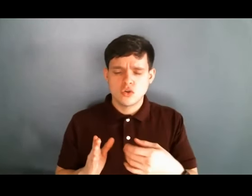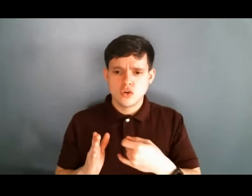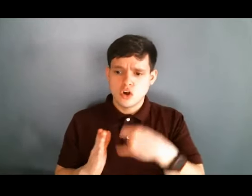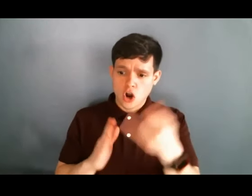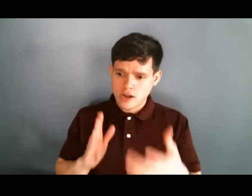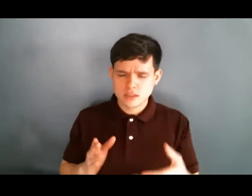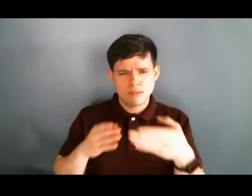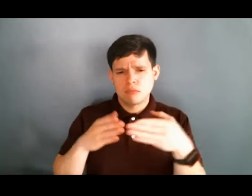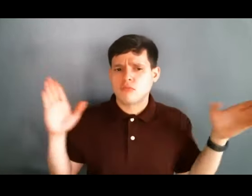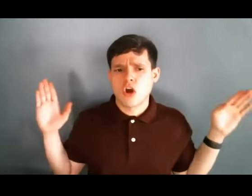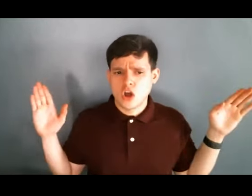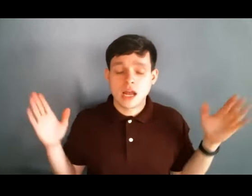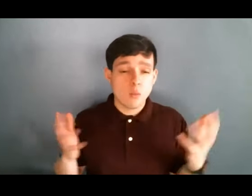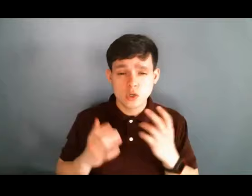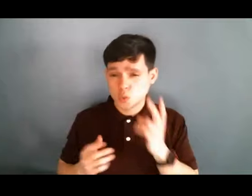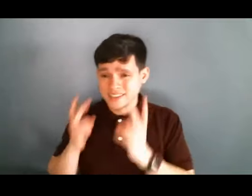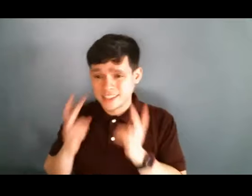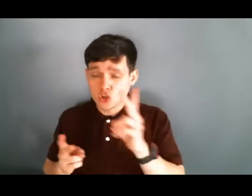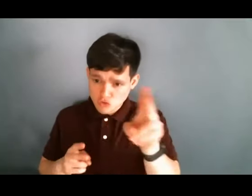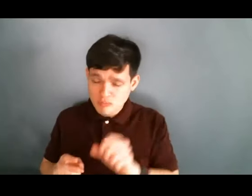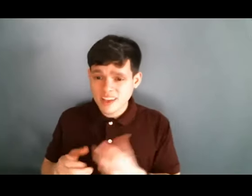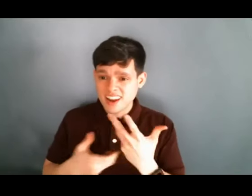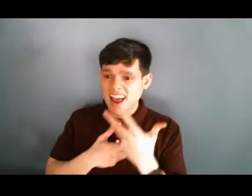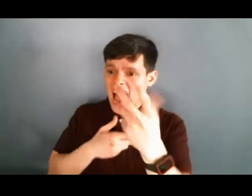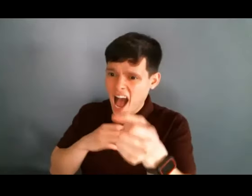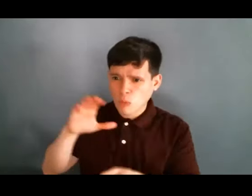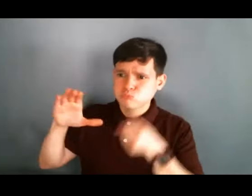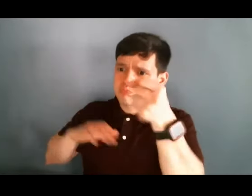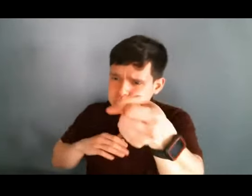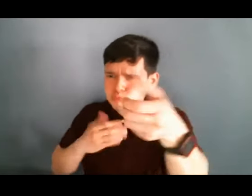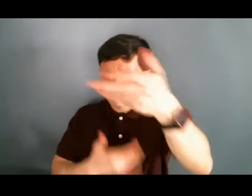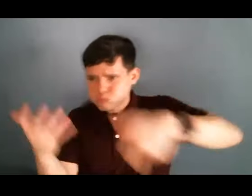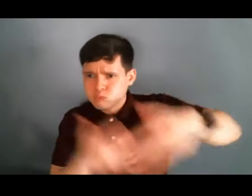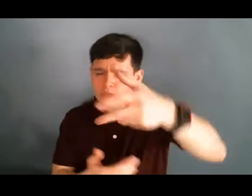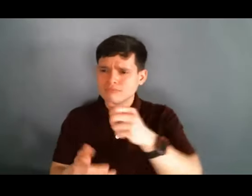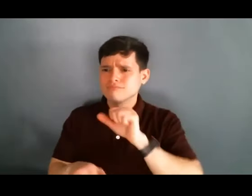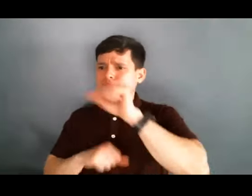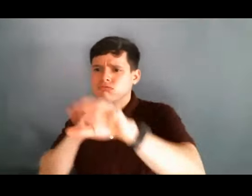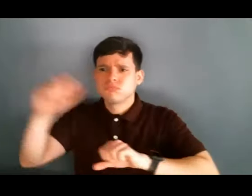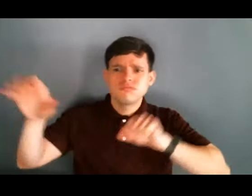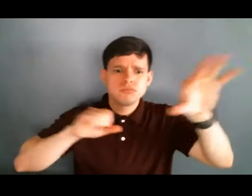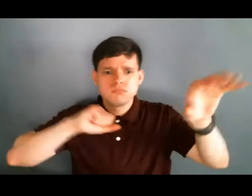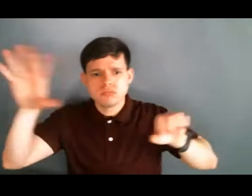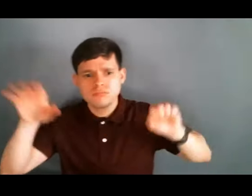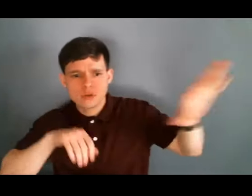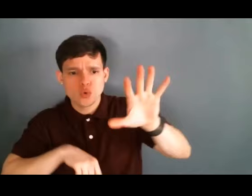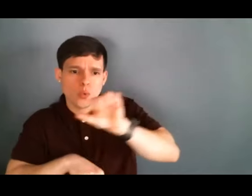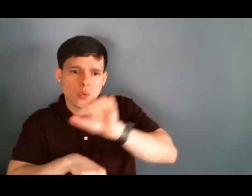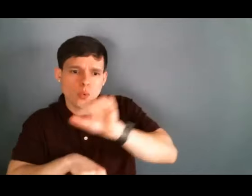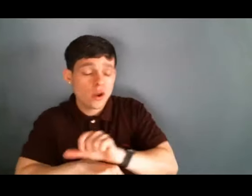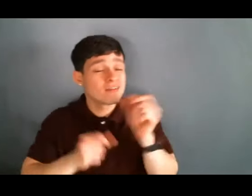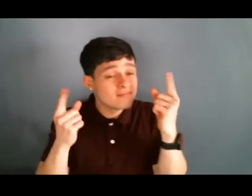want to see that you've been out there putting your work out in some public context for at least 5 years and that you're no longer a student.